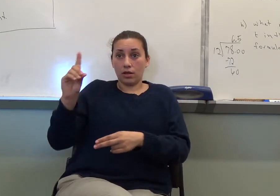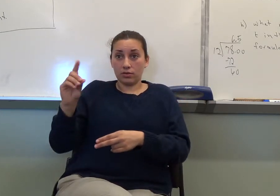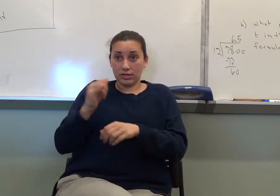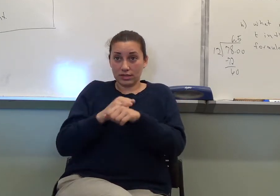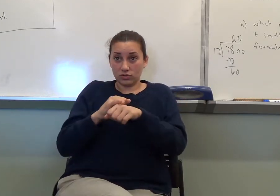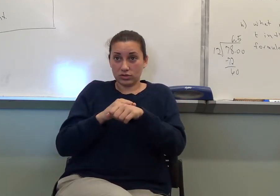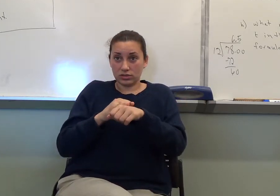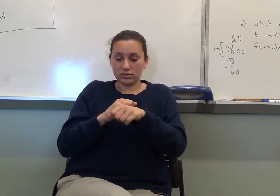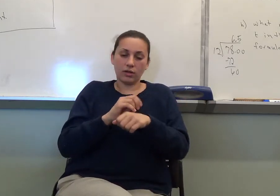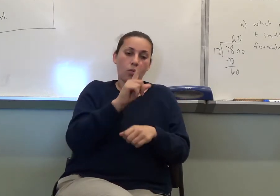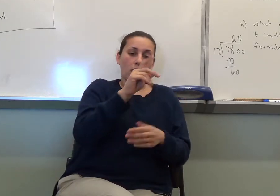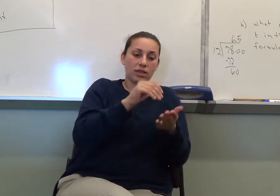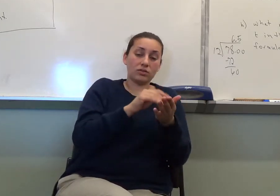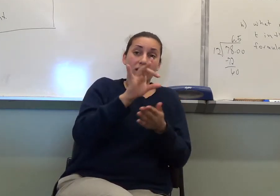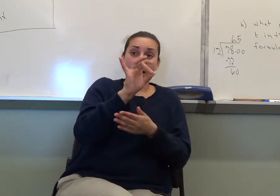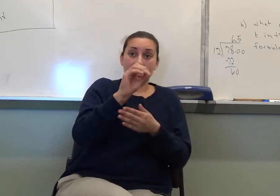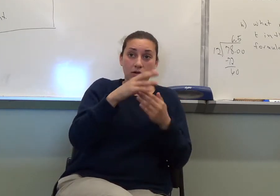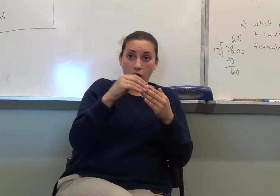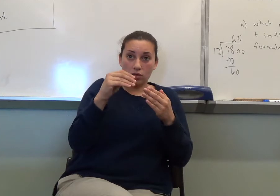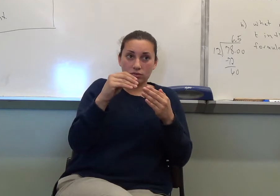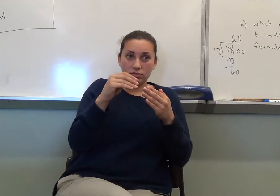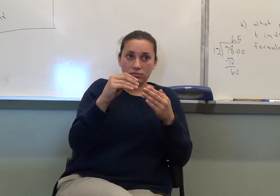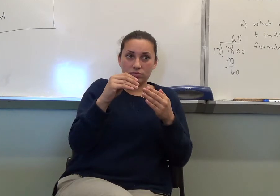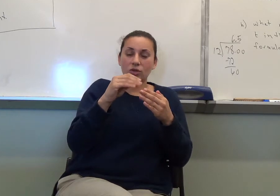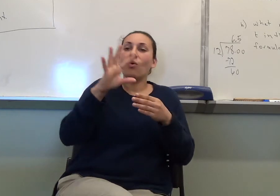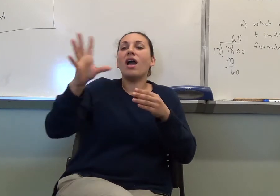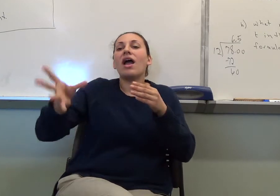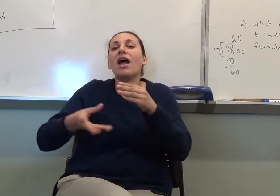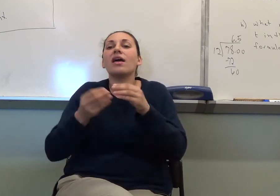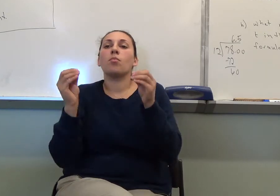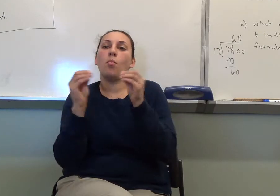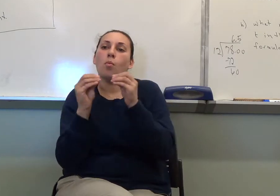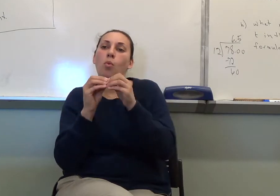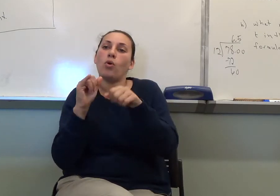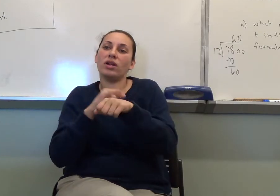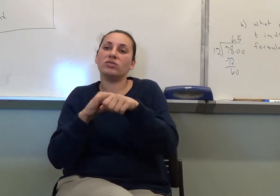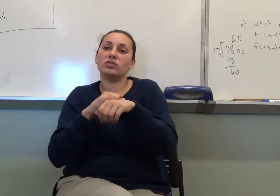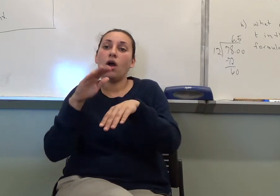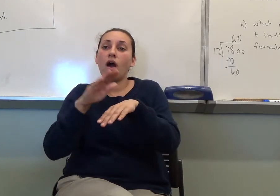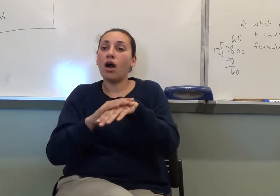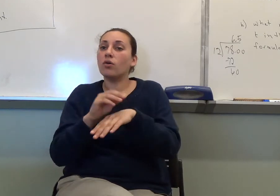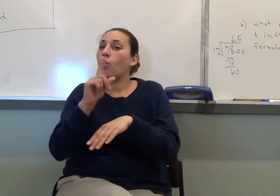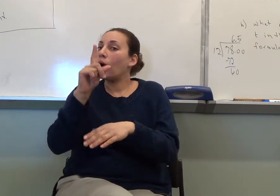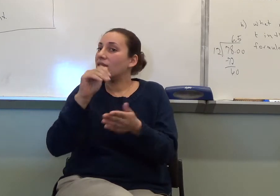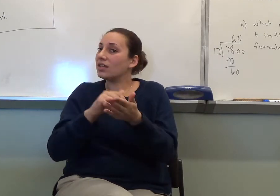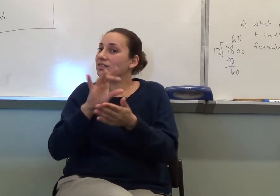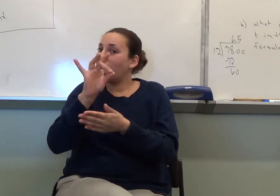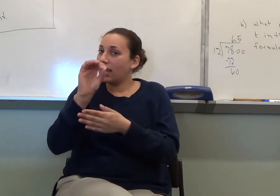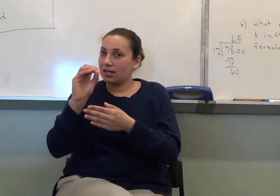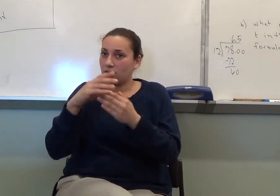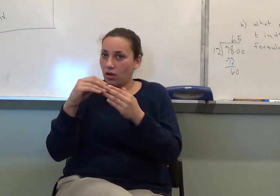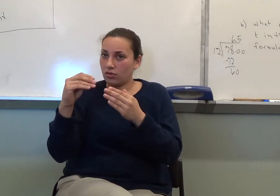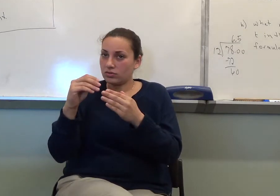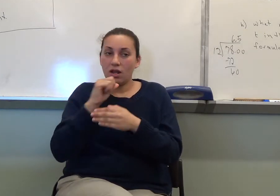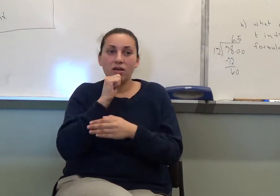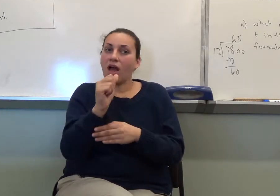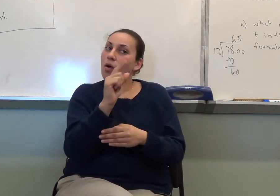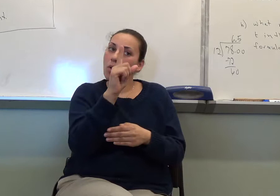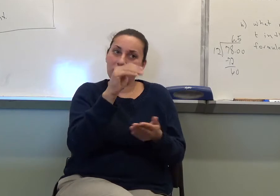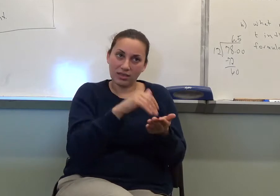It's the same as the first year. It's exactly the same, okay? Then it changes, okay? Because